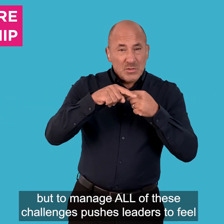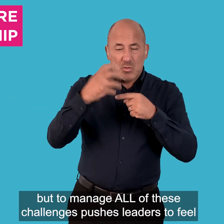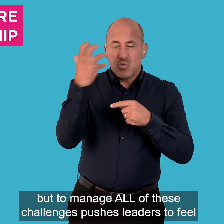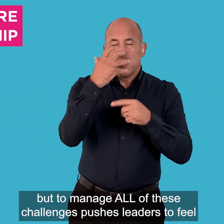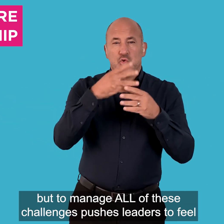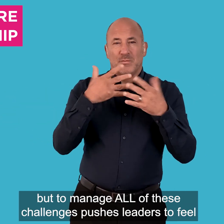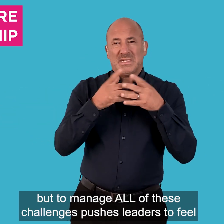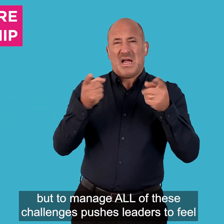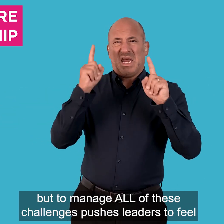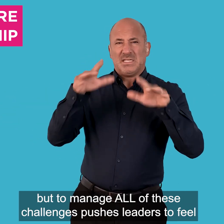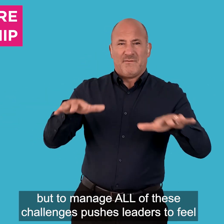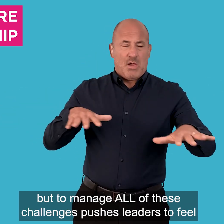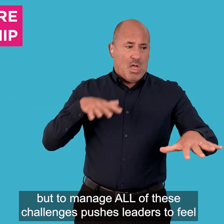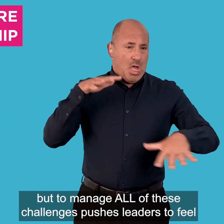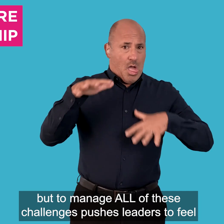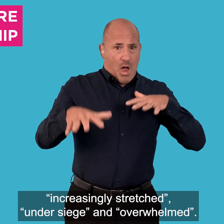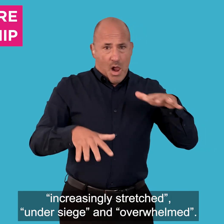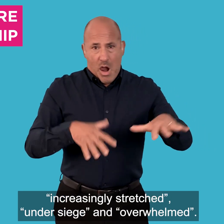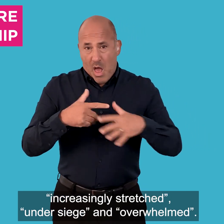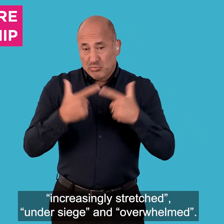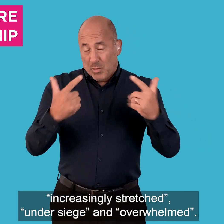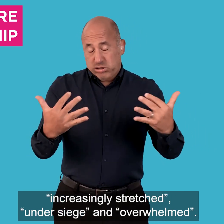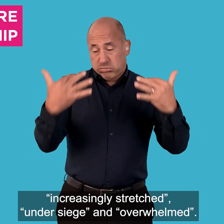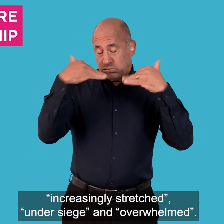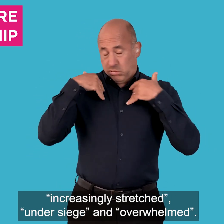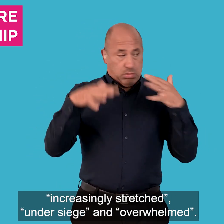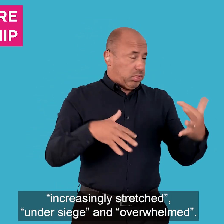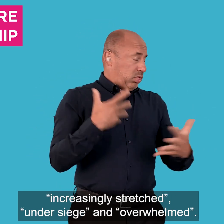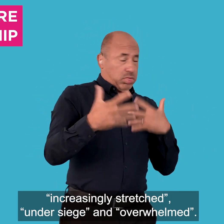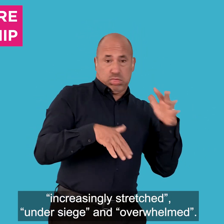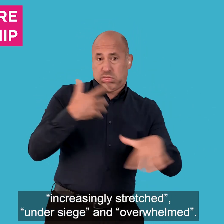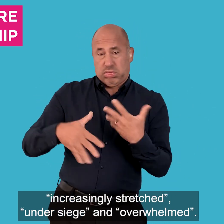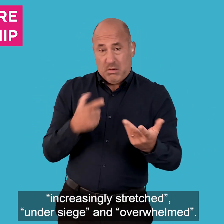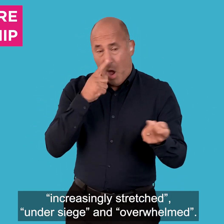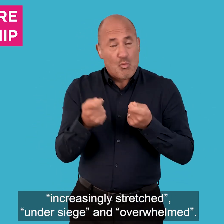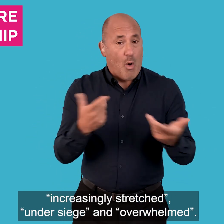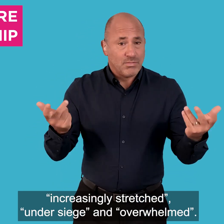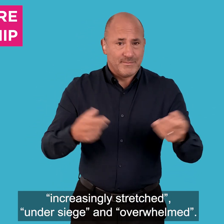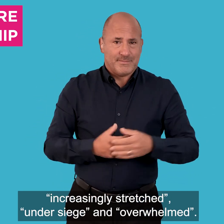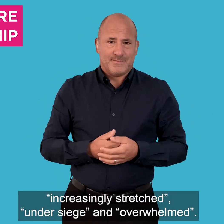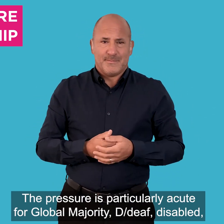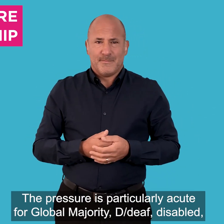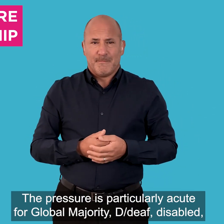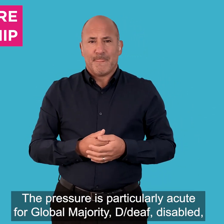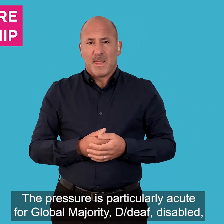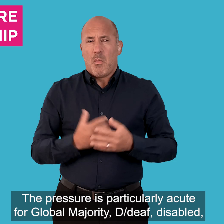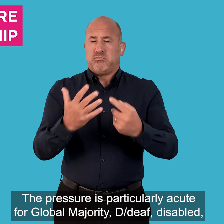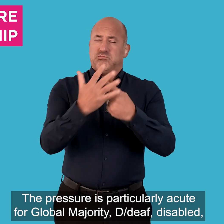of these challenges pushes leaders to feel increasingly stretched, under siege, and overwhelmed.